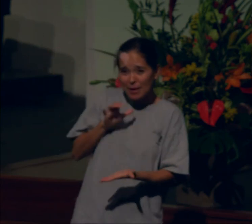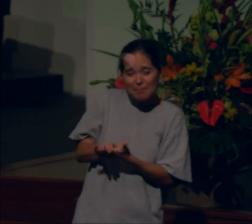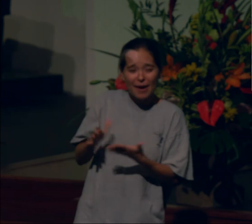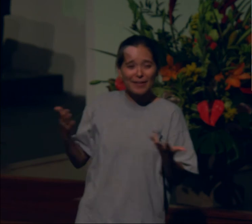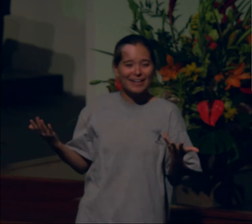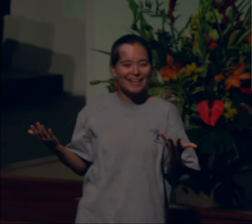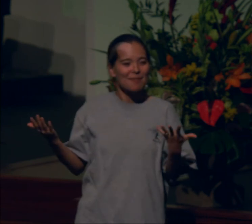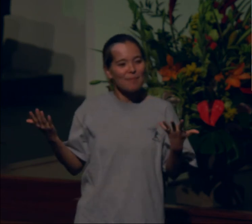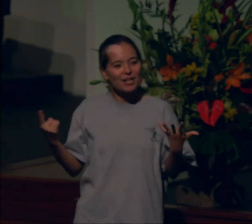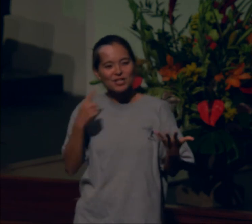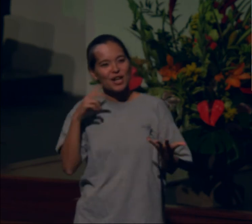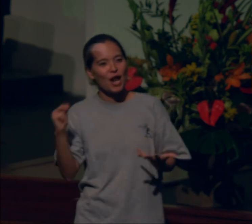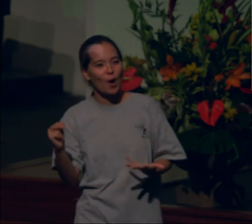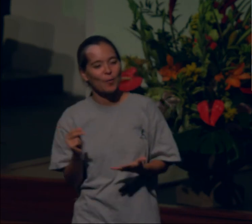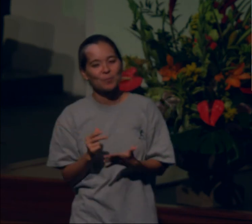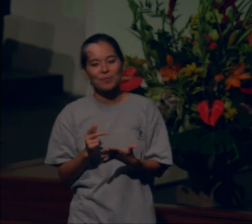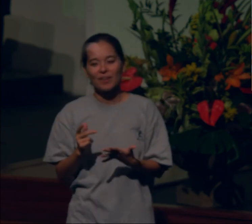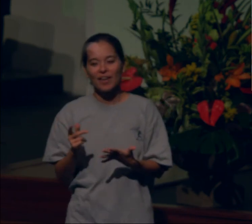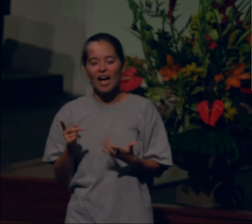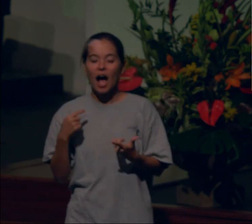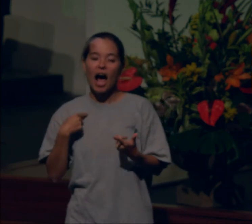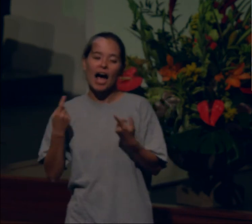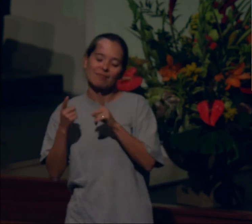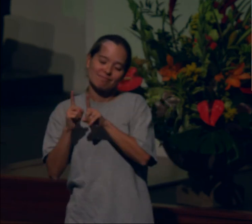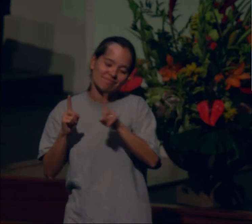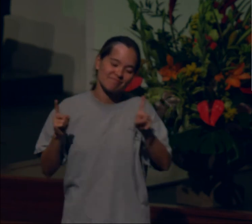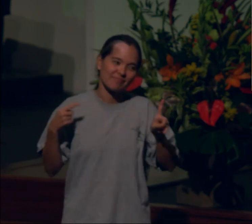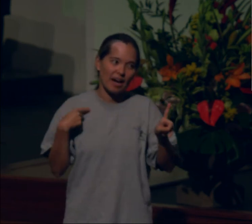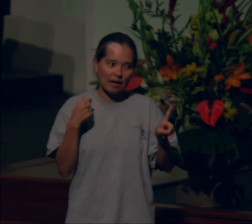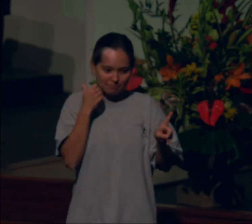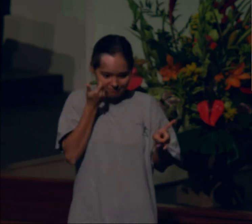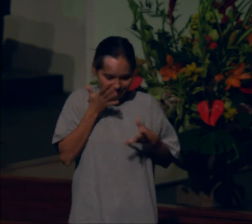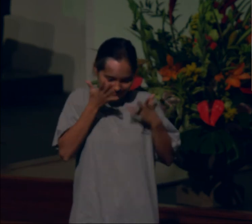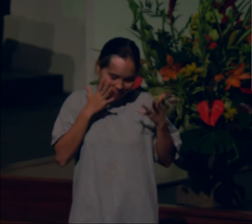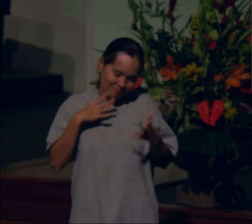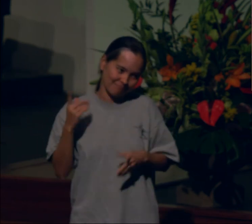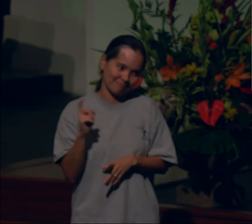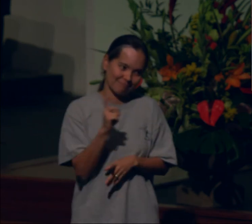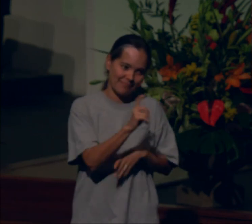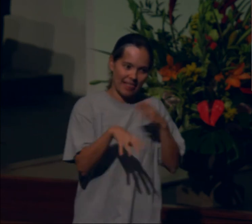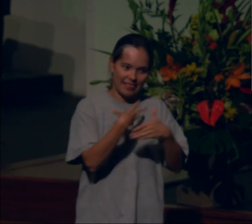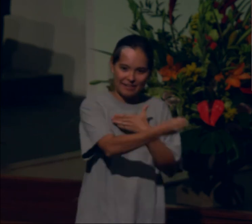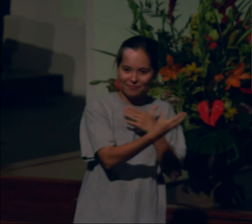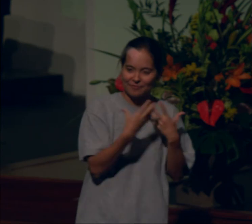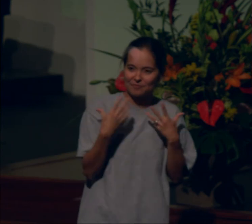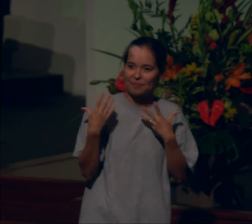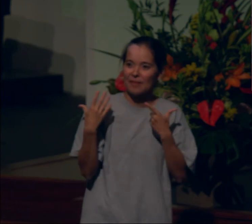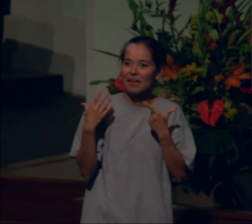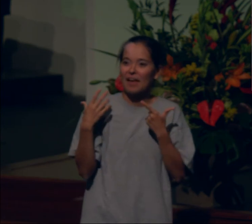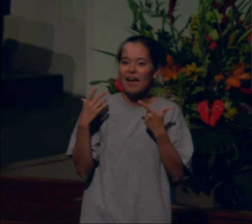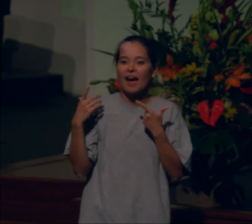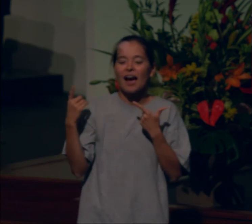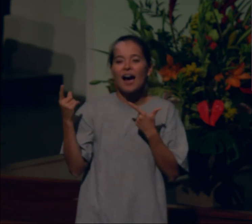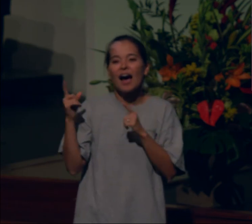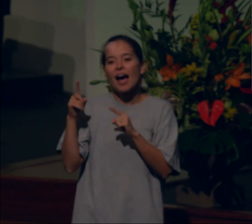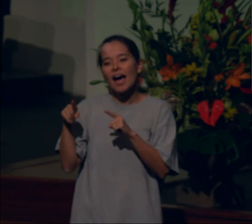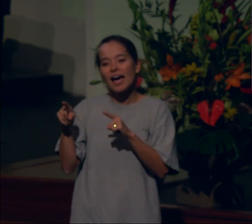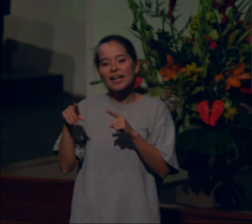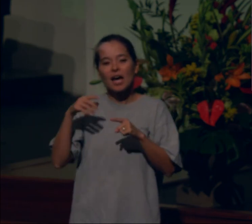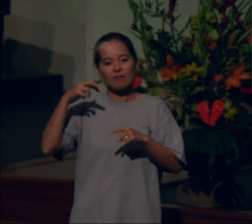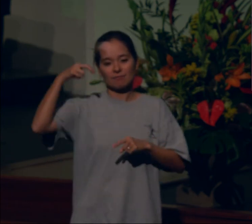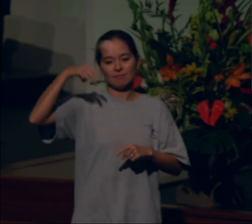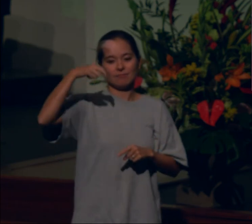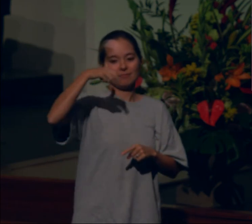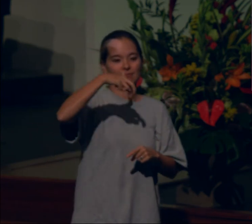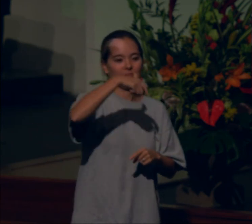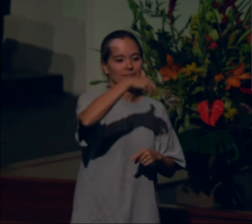see, I turned around, tucked tail, and started walking out the door. And I'm walking up these big, massive concrete steps, and